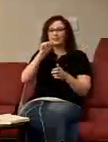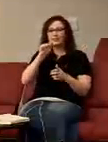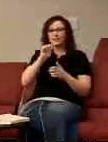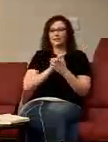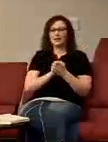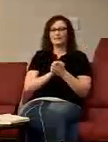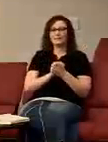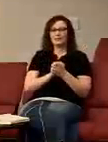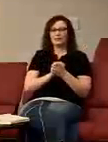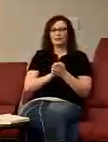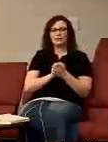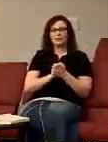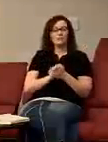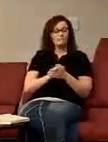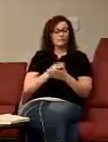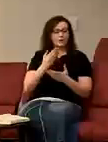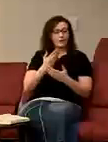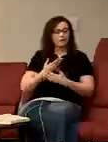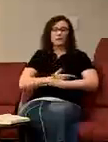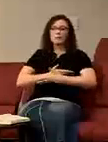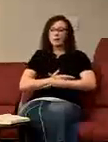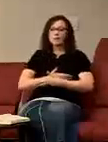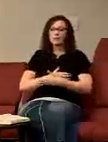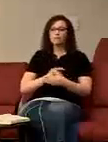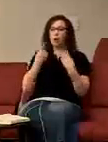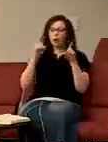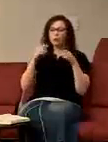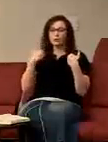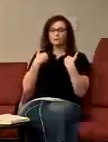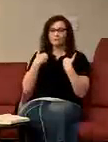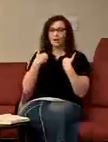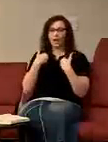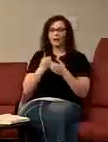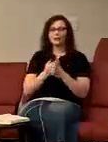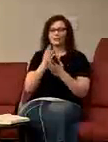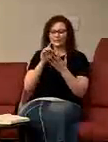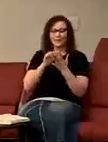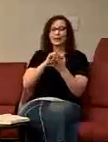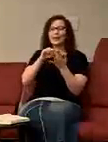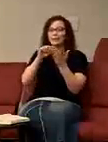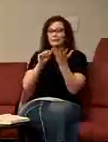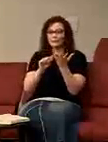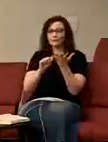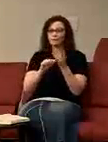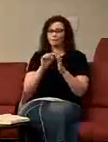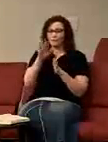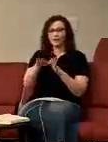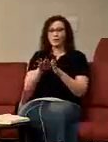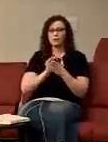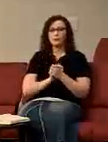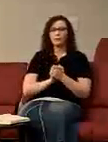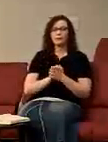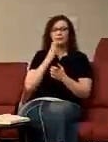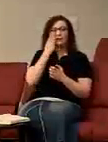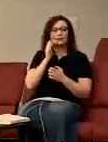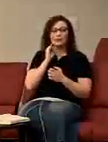baby already has its own fingerprints, its own everything. It's a living being. Amen. And the mom's taking care of it till